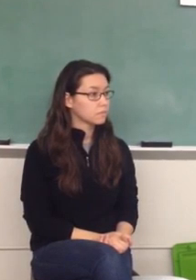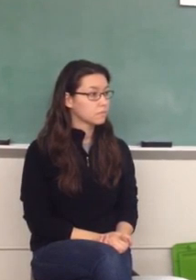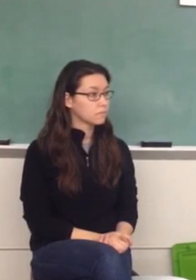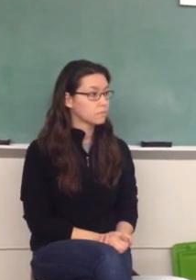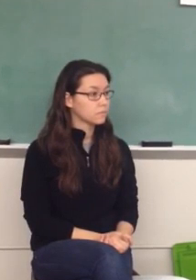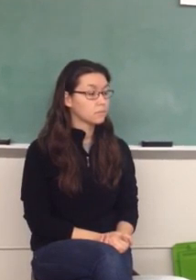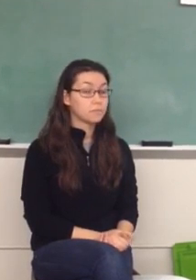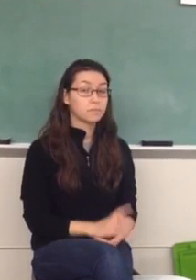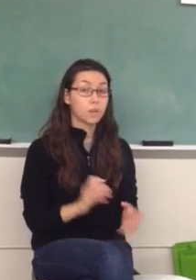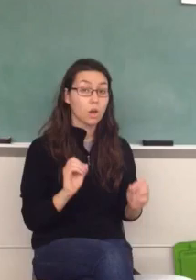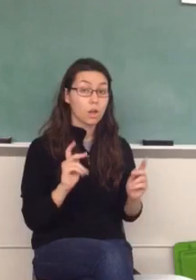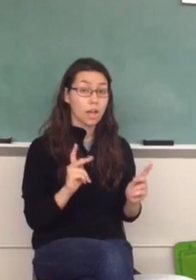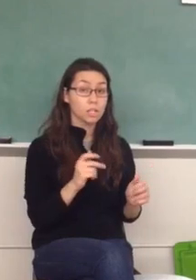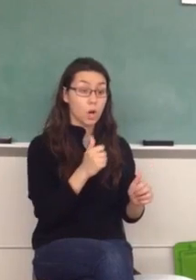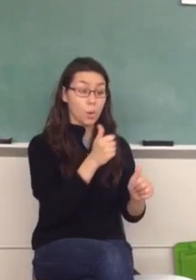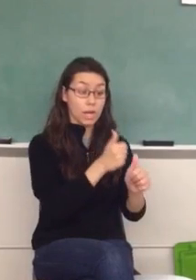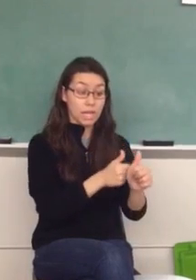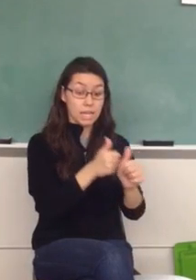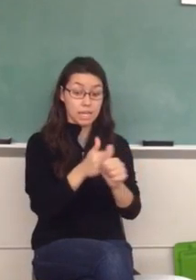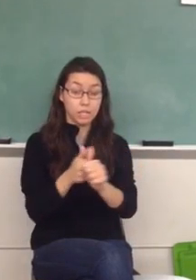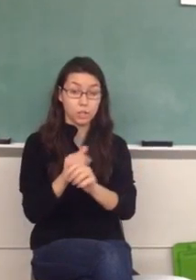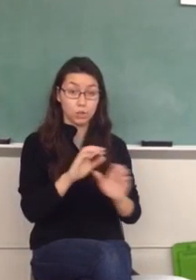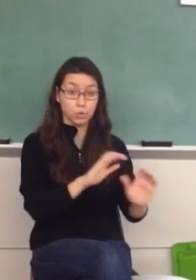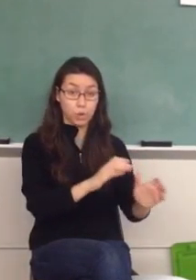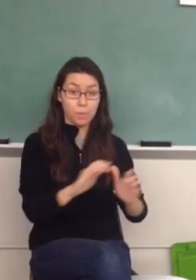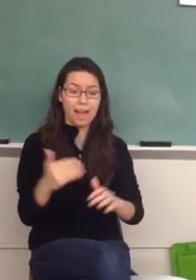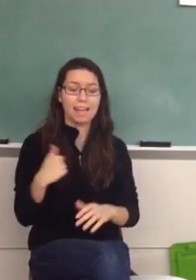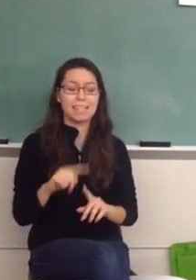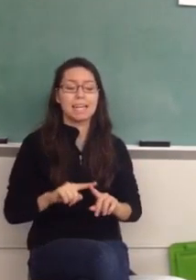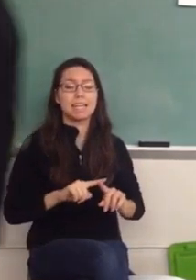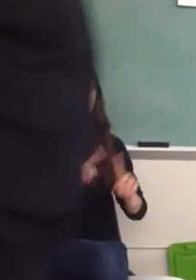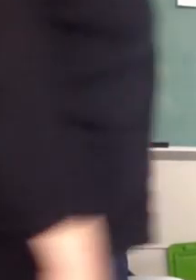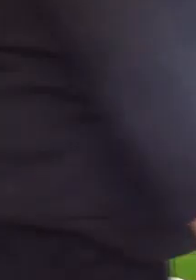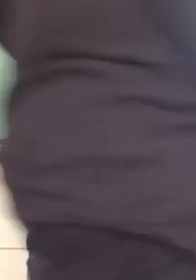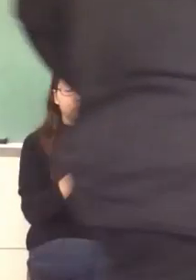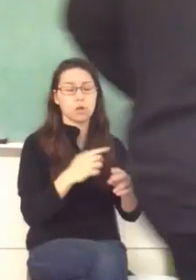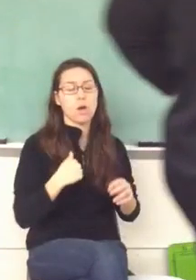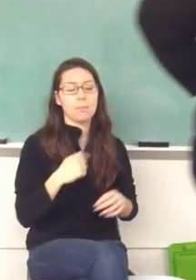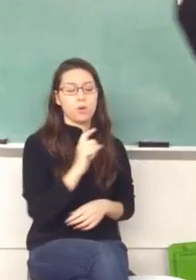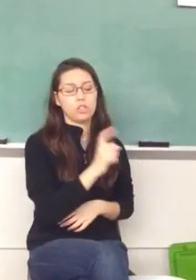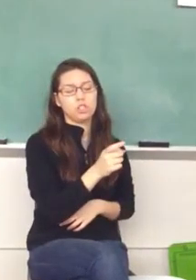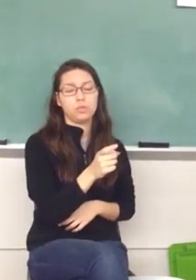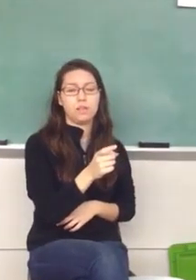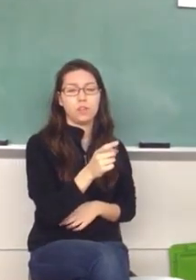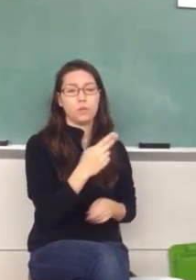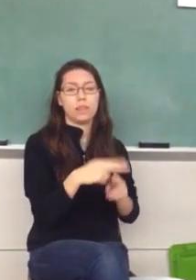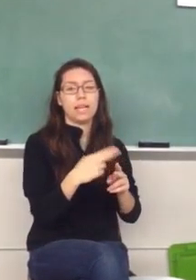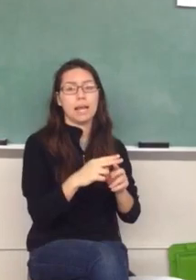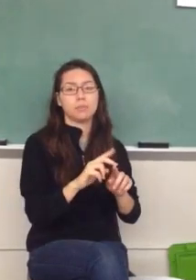Okay, so each group has a different name. I'm going to give you the names of the groups now. You need to know